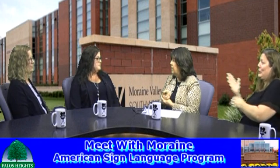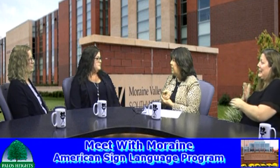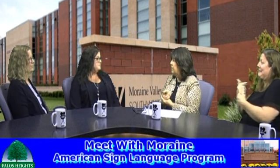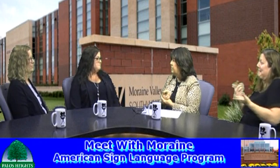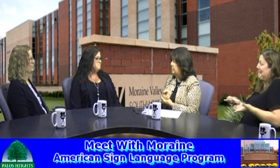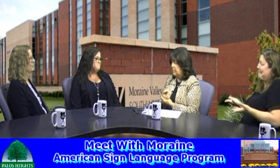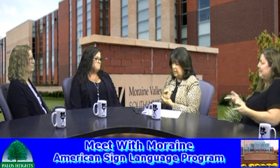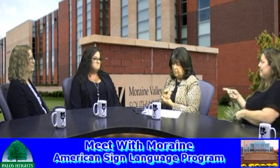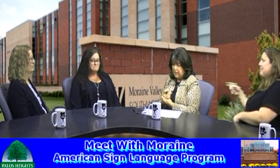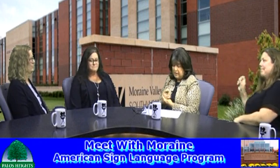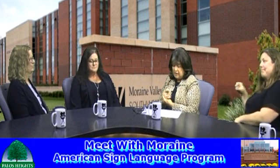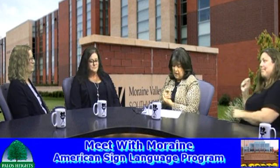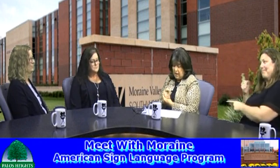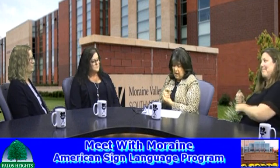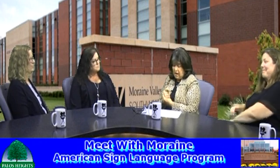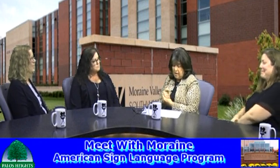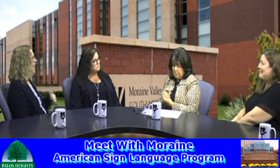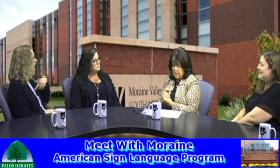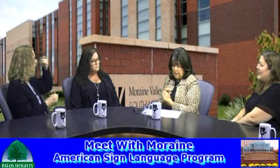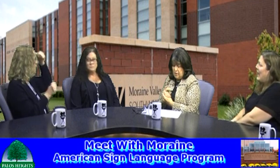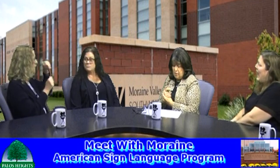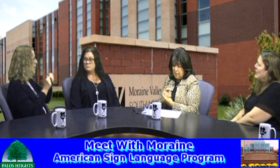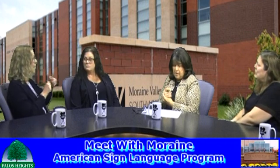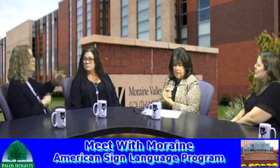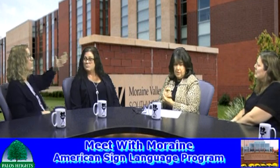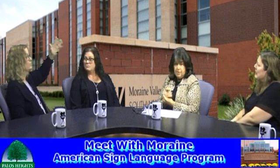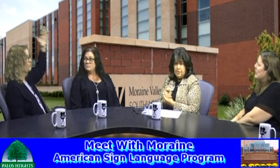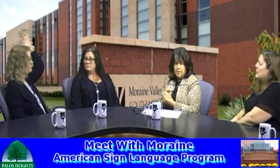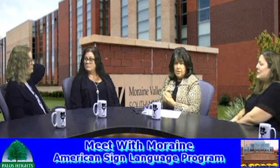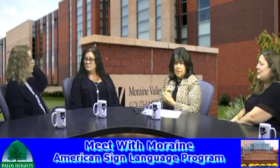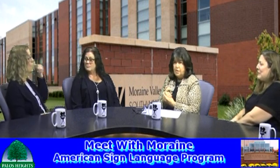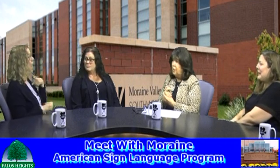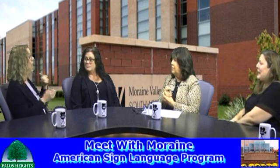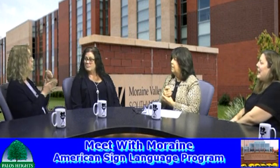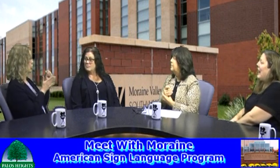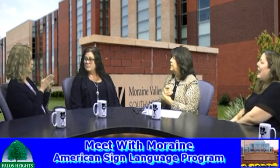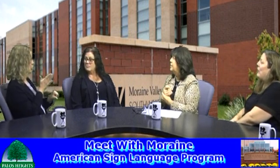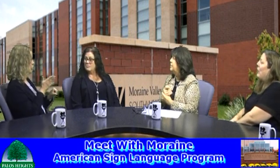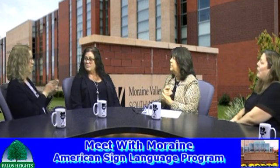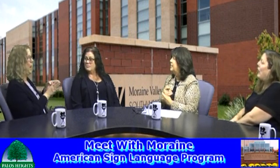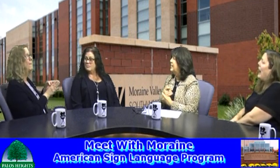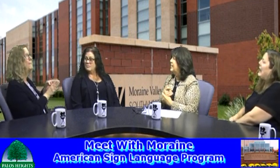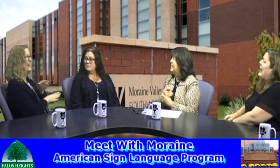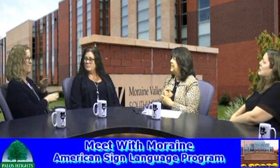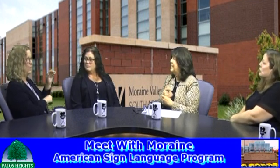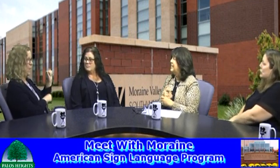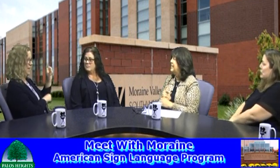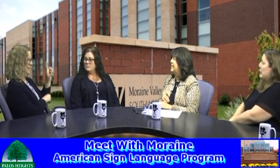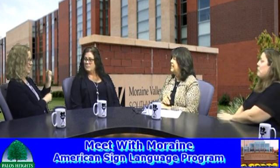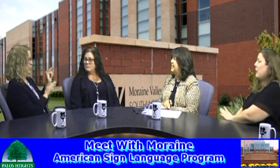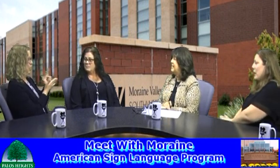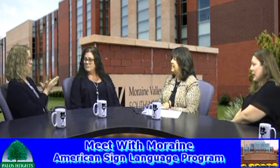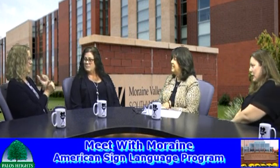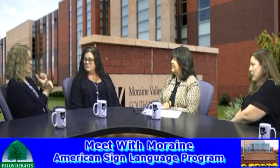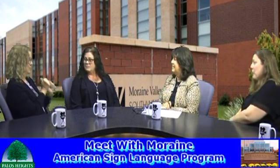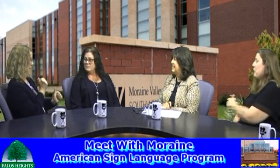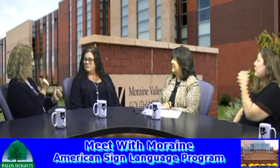Yeah, absolutely, right. So I do remember, excuse me. Okay, sorry. I had